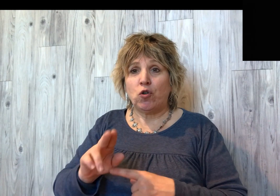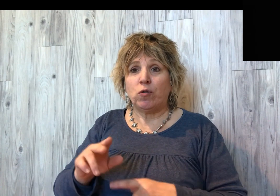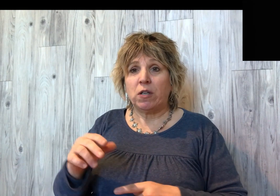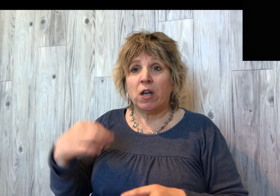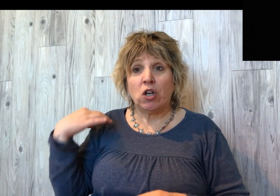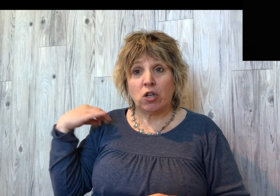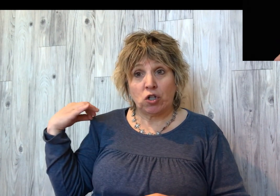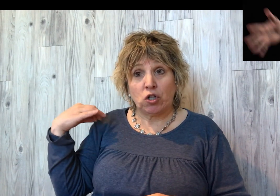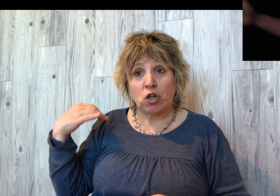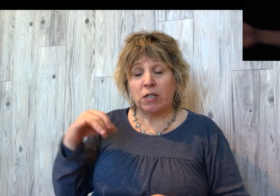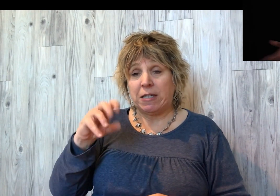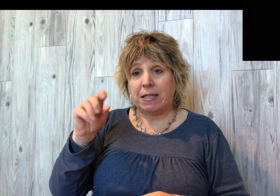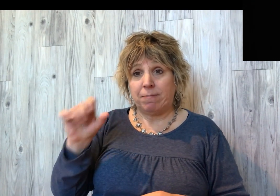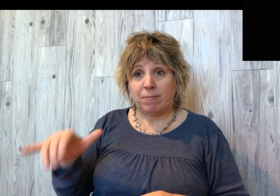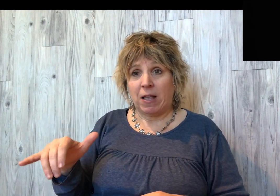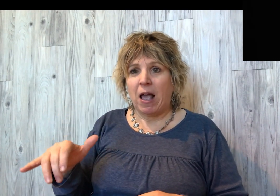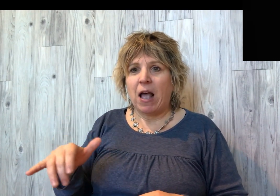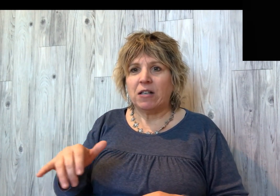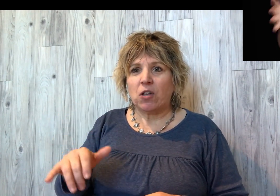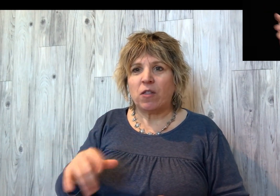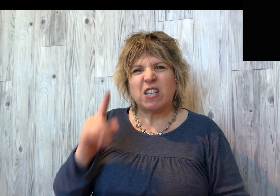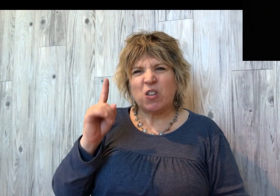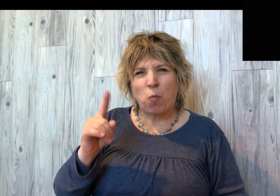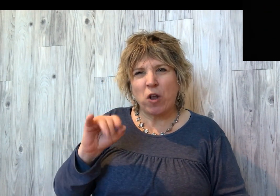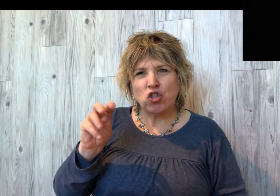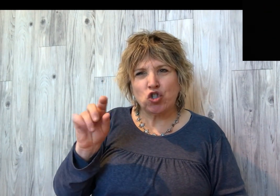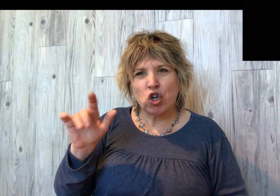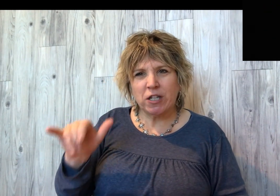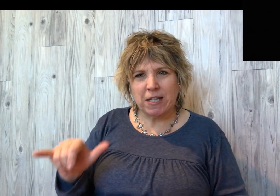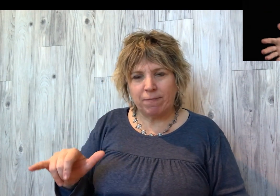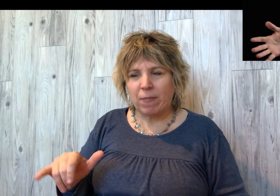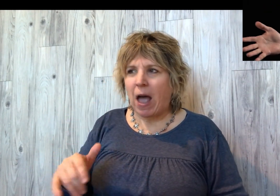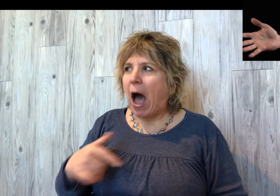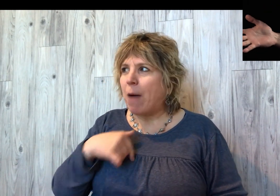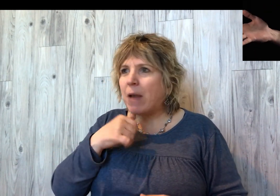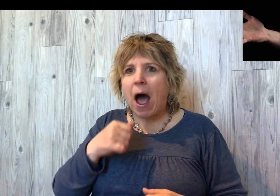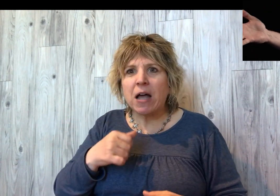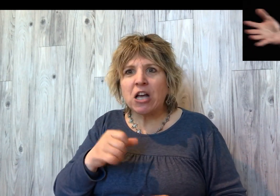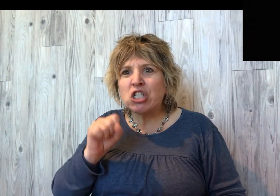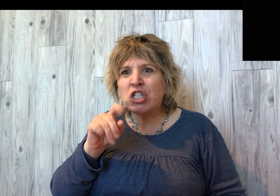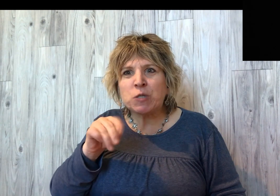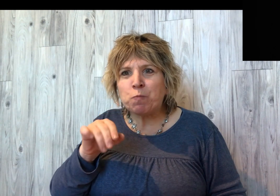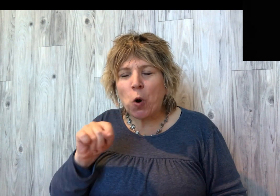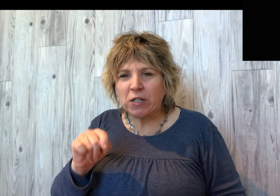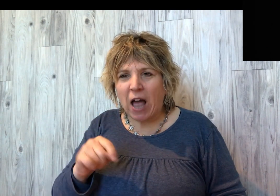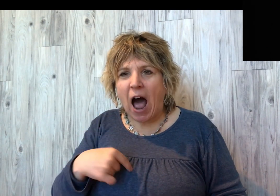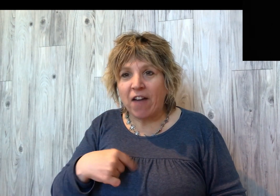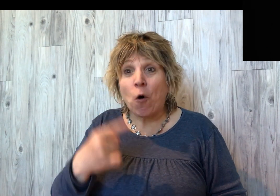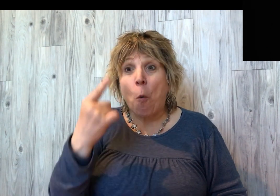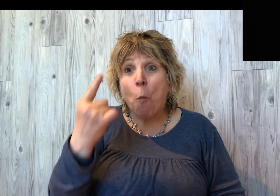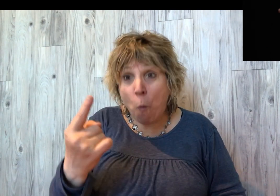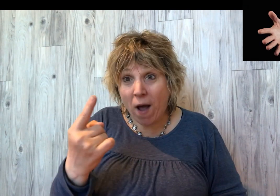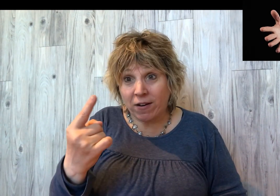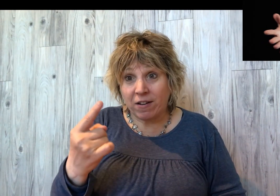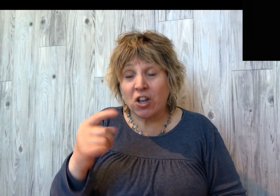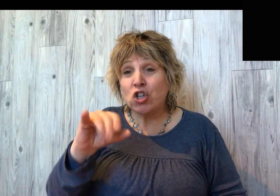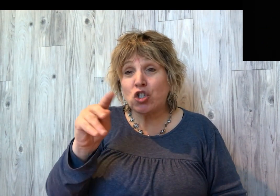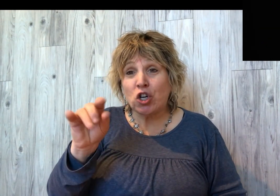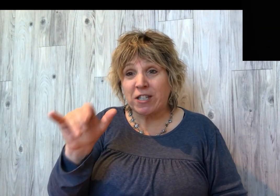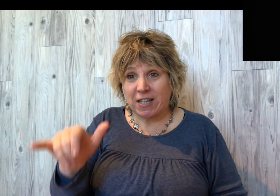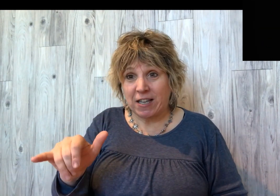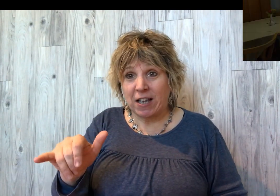In years past, we've done three different seats. He goes, you have a jersey I could bring in. I go, I'm not a big sports person. I actually only have really one